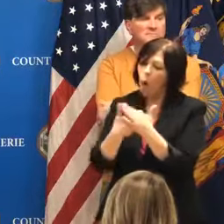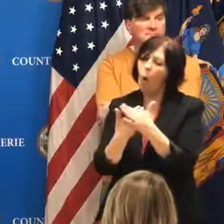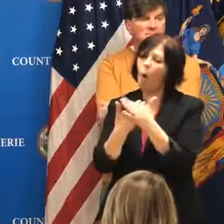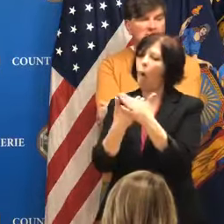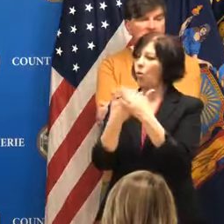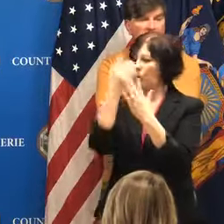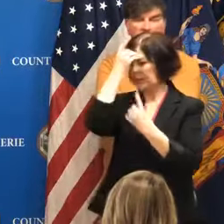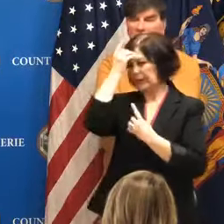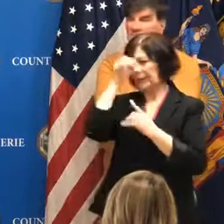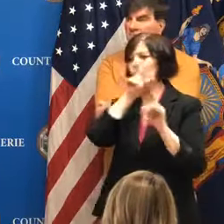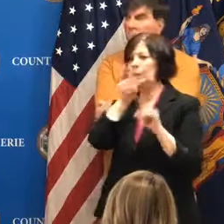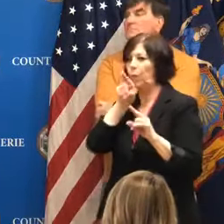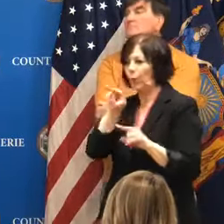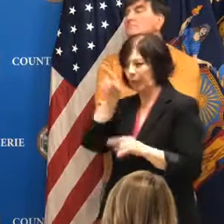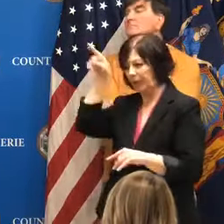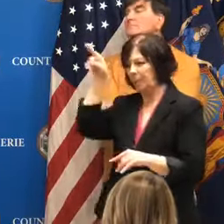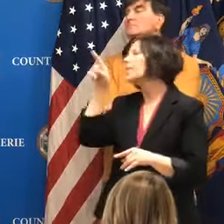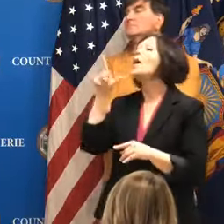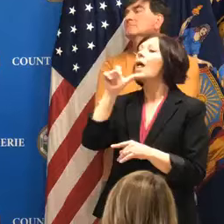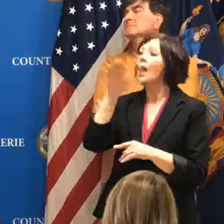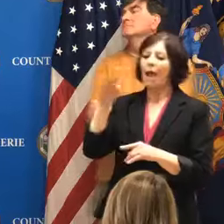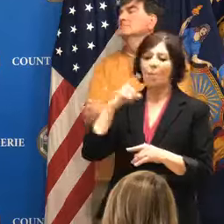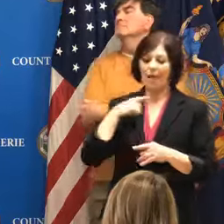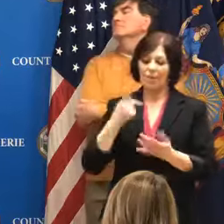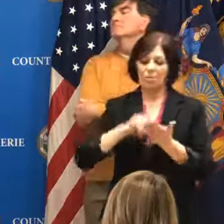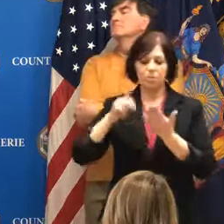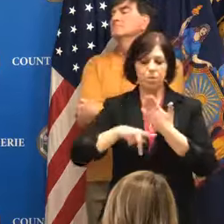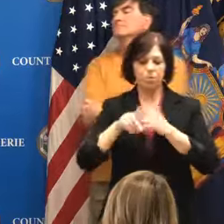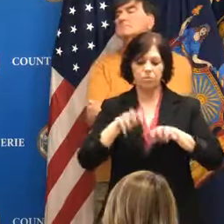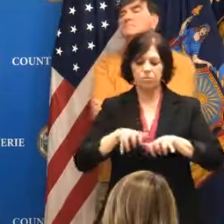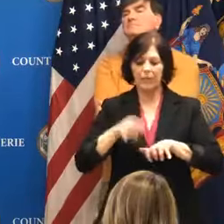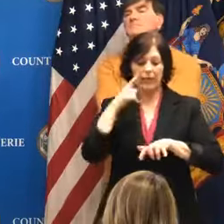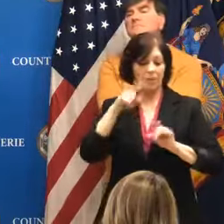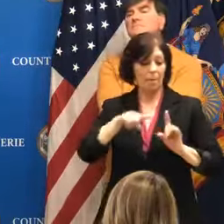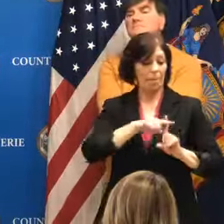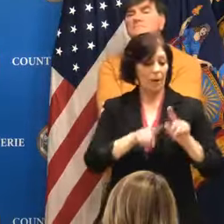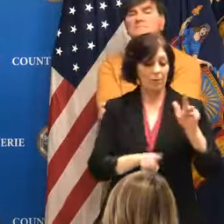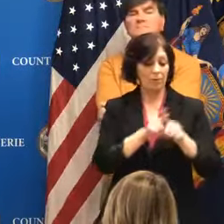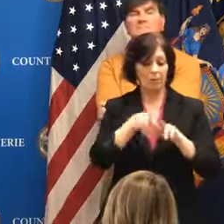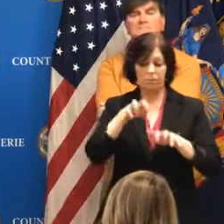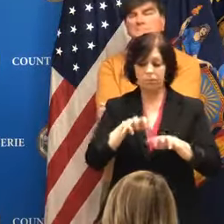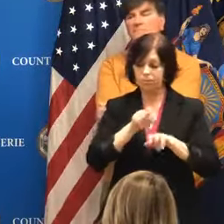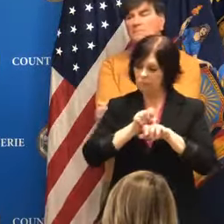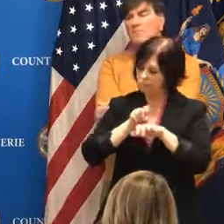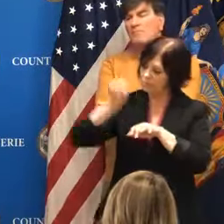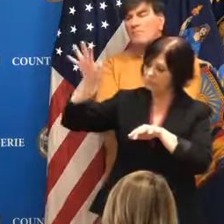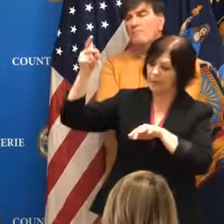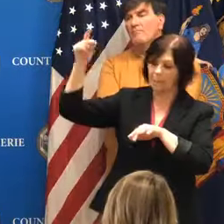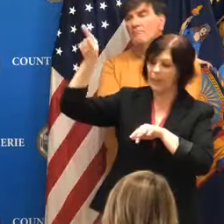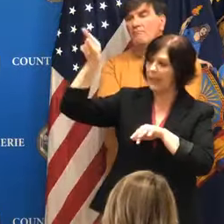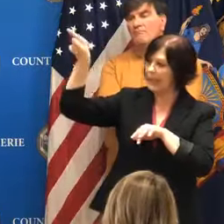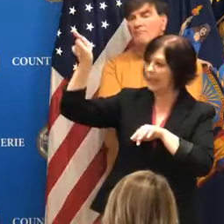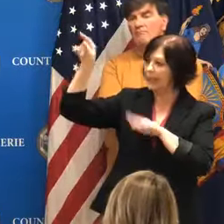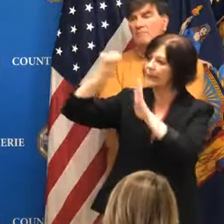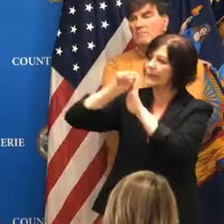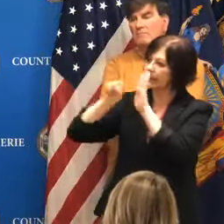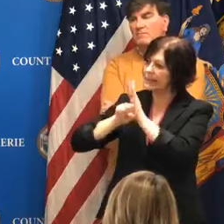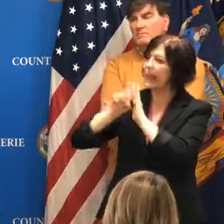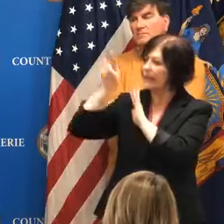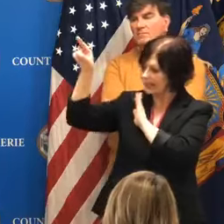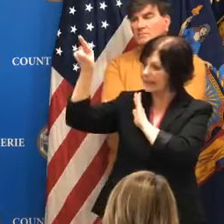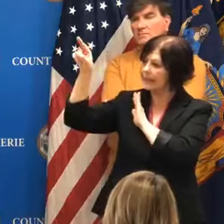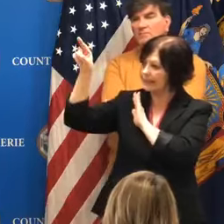communicable disease. So laboratories are programmed if they have a positive test result for a laboratory that